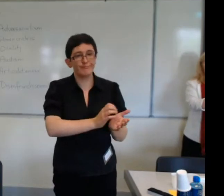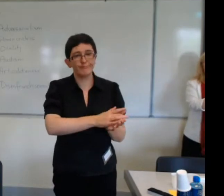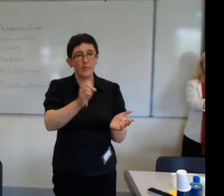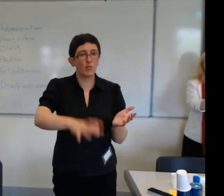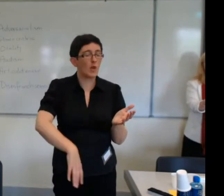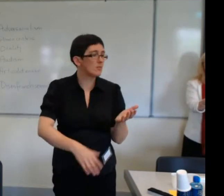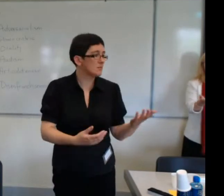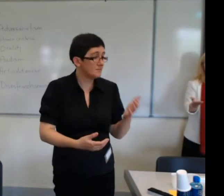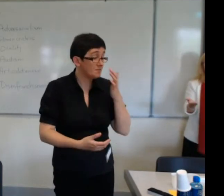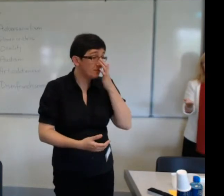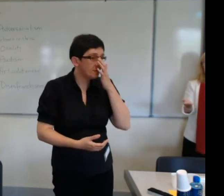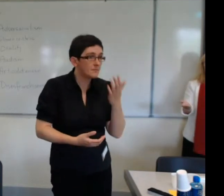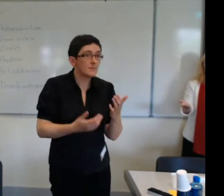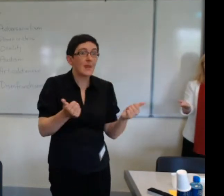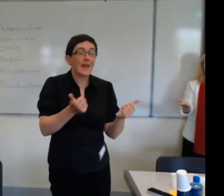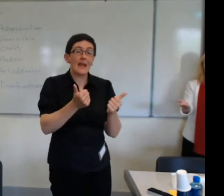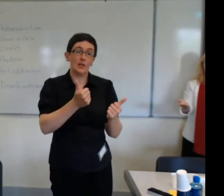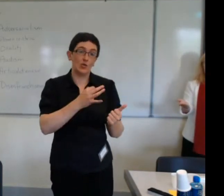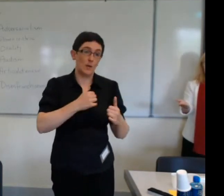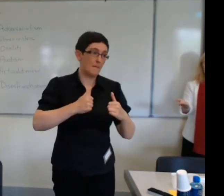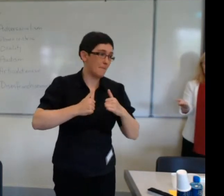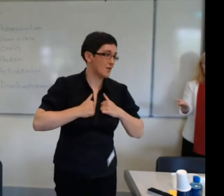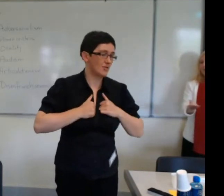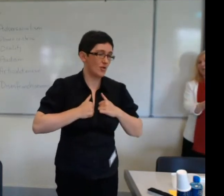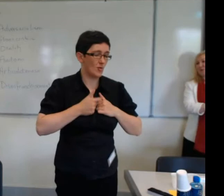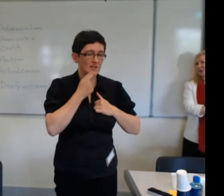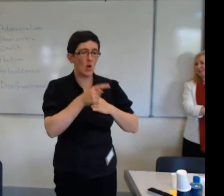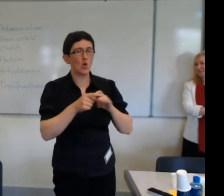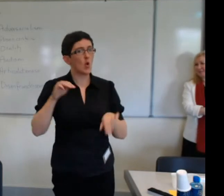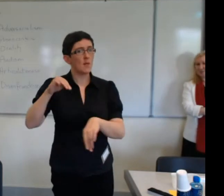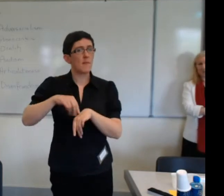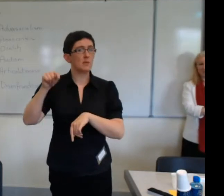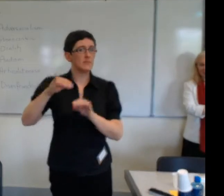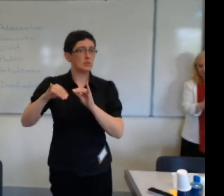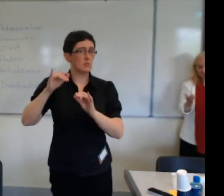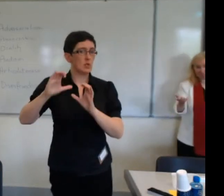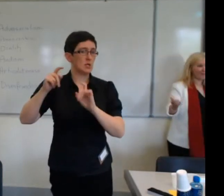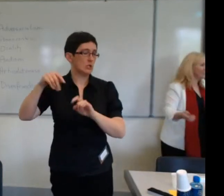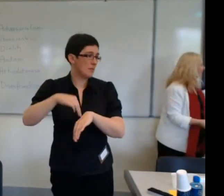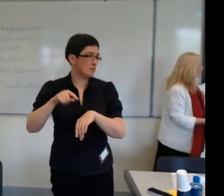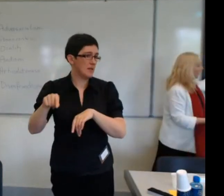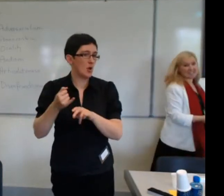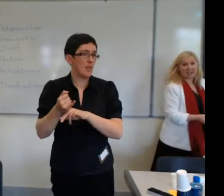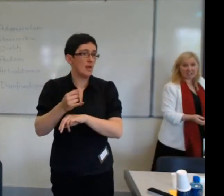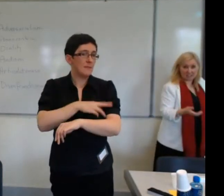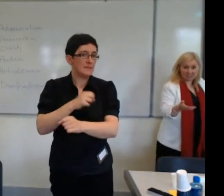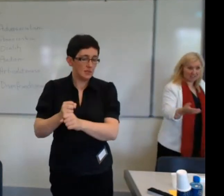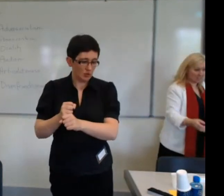be, I mean, any good barrister worth their salt is going to say, oh, but there were problems in terms of the communication, right? So let's start in the